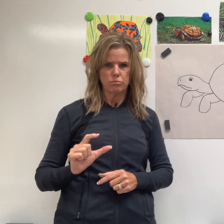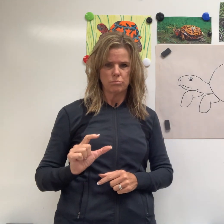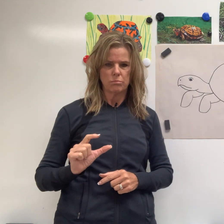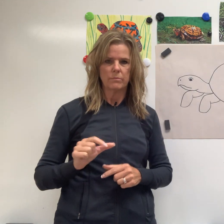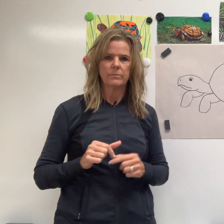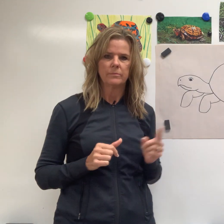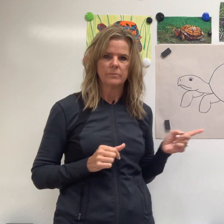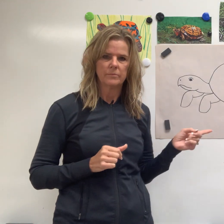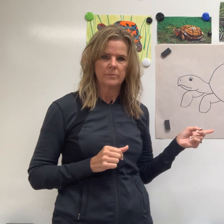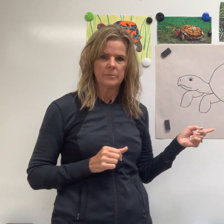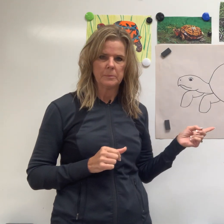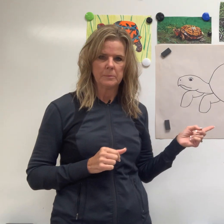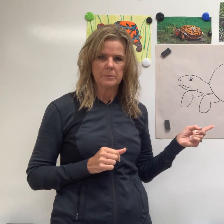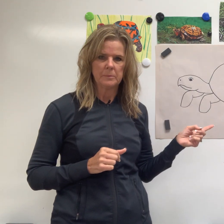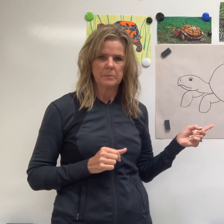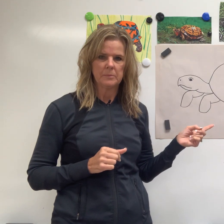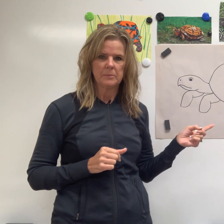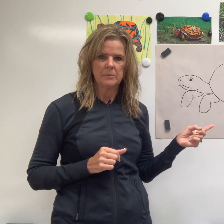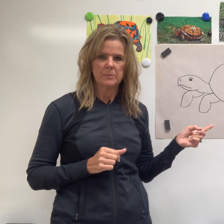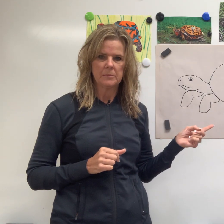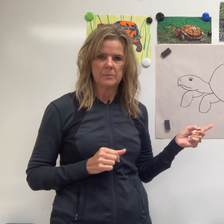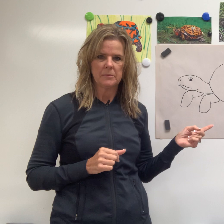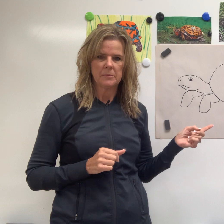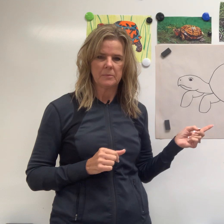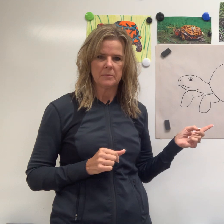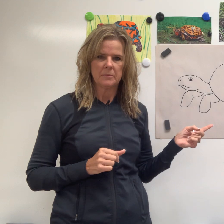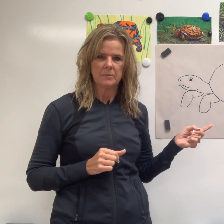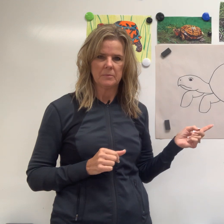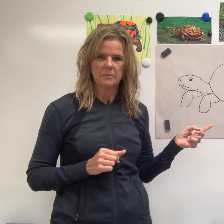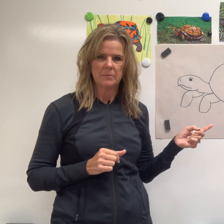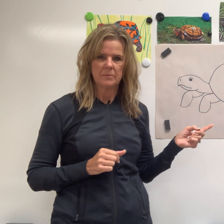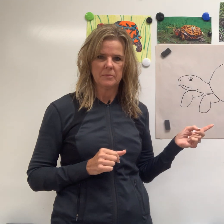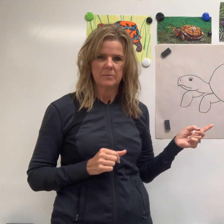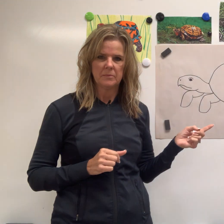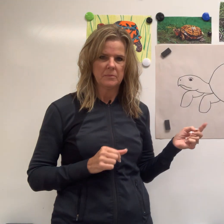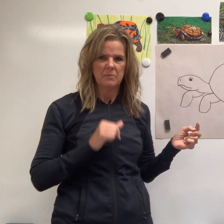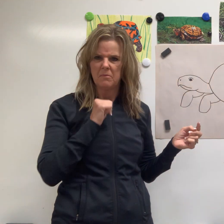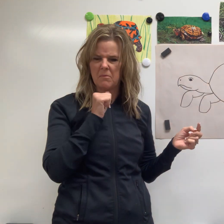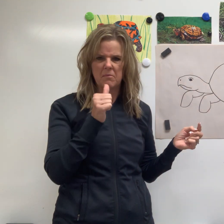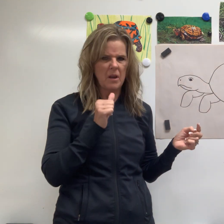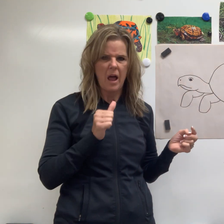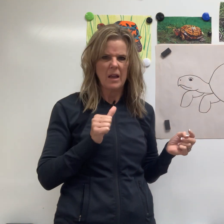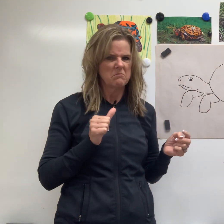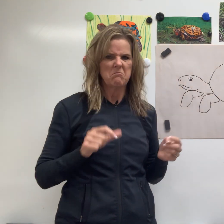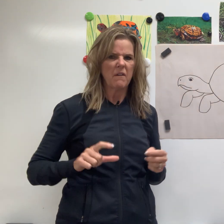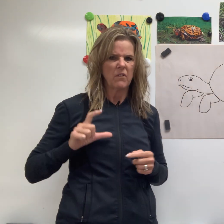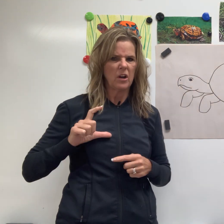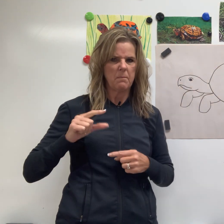forward. So watch, I'm gonna swoop it down and bring it forward. Not too long.